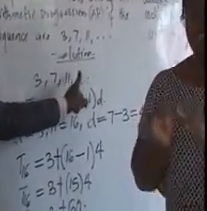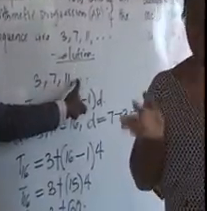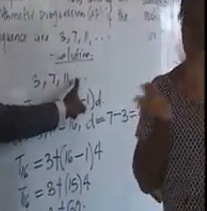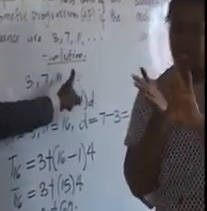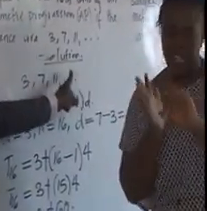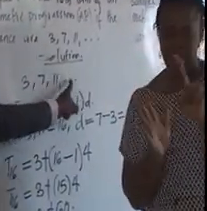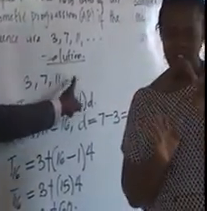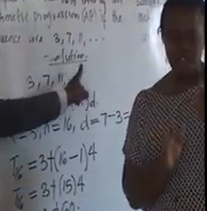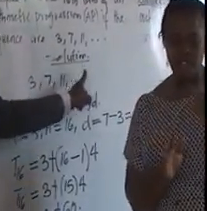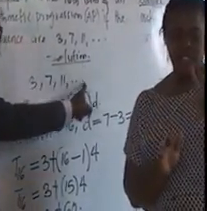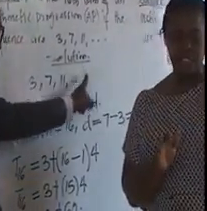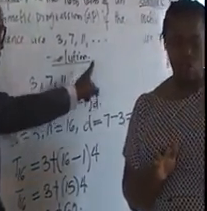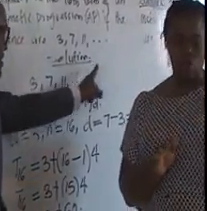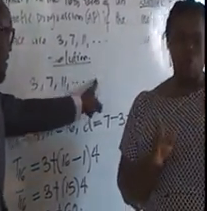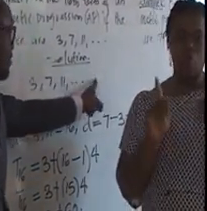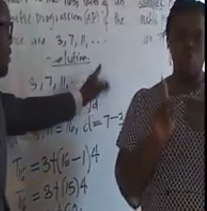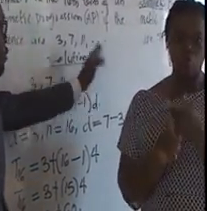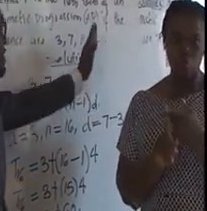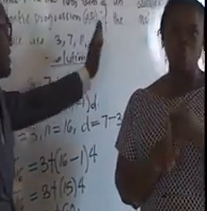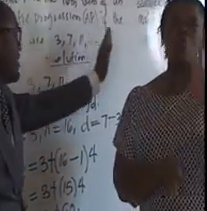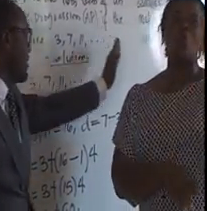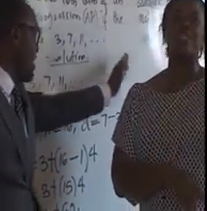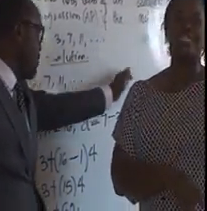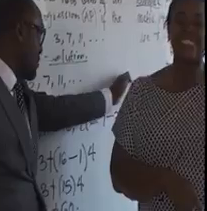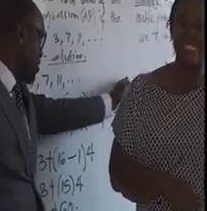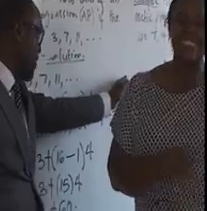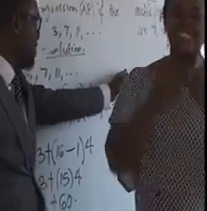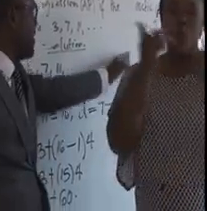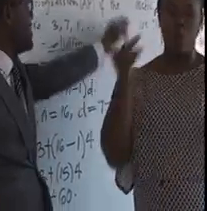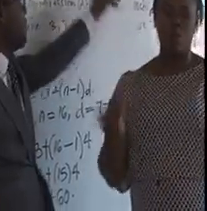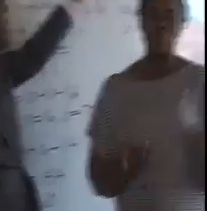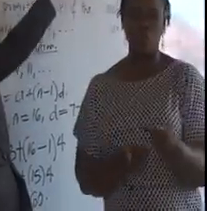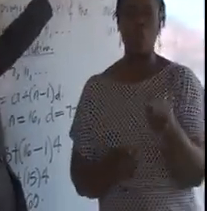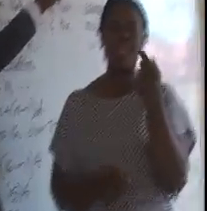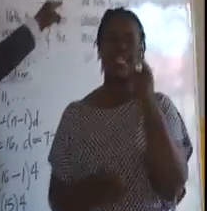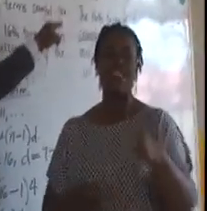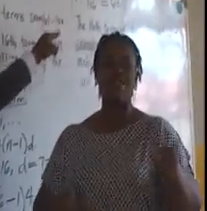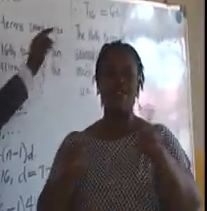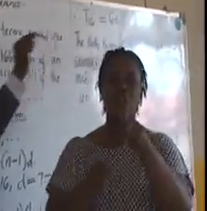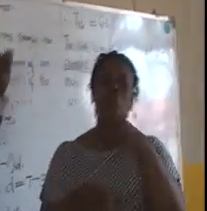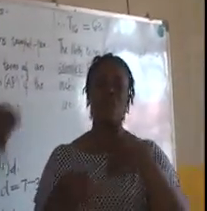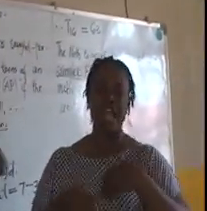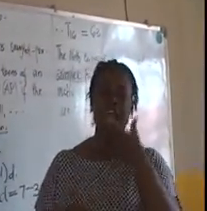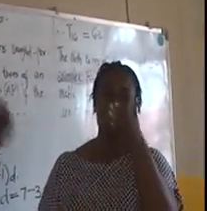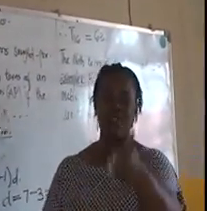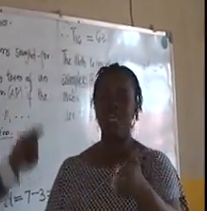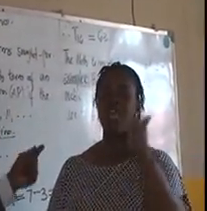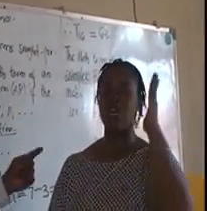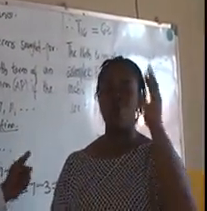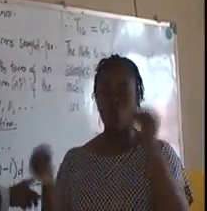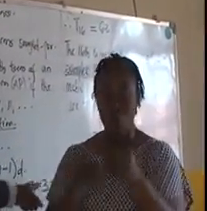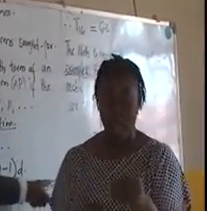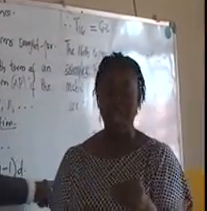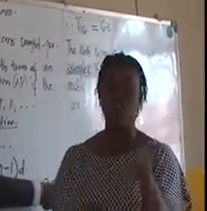third, fourth, fifth, sixth, seventh, to the 16th position, the value you will have there, as you keep adding